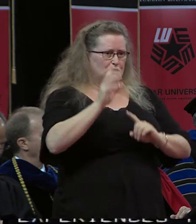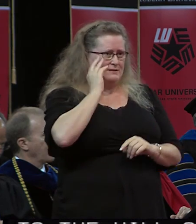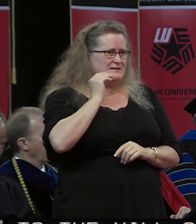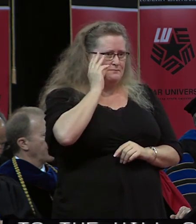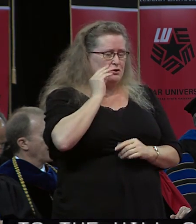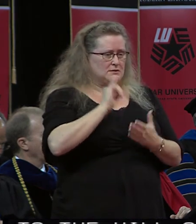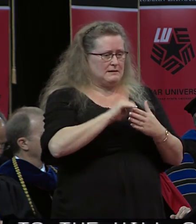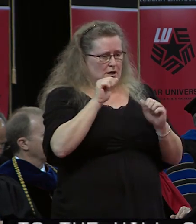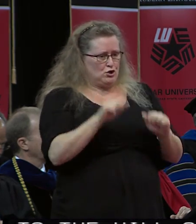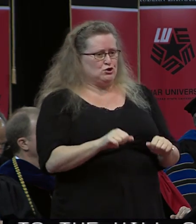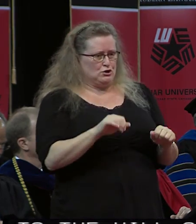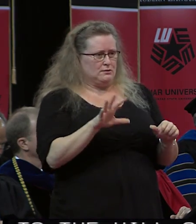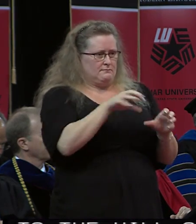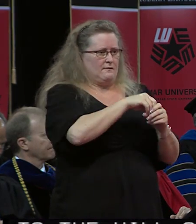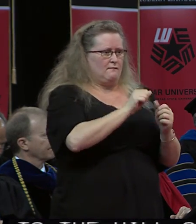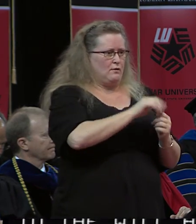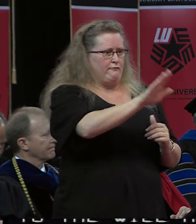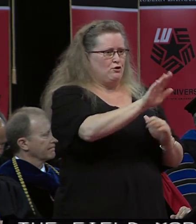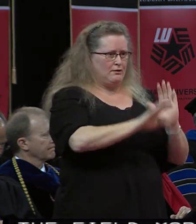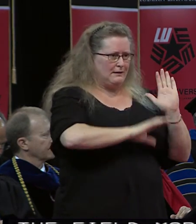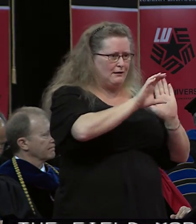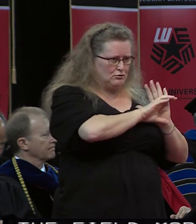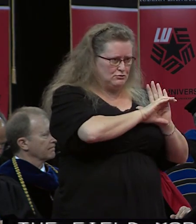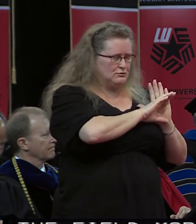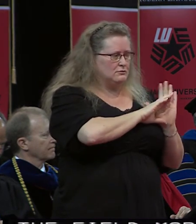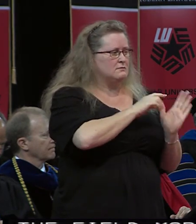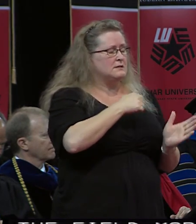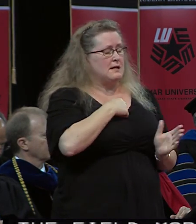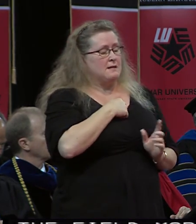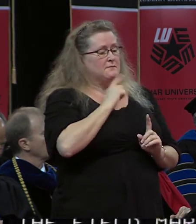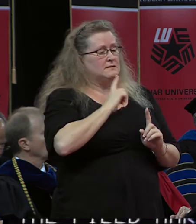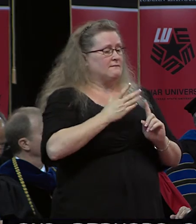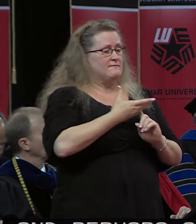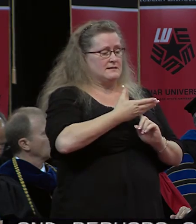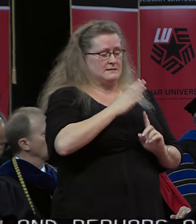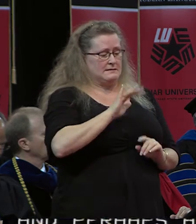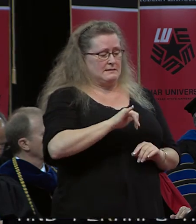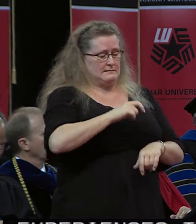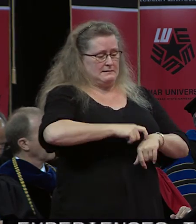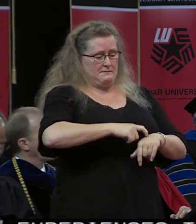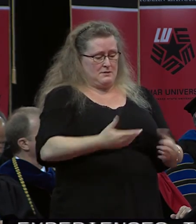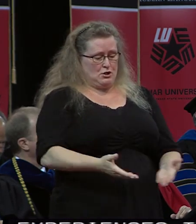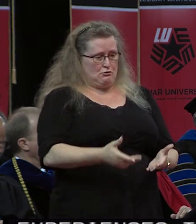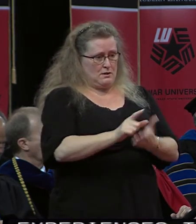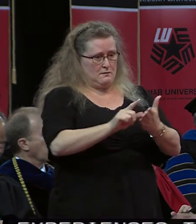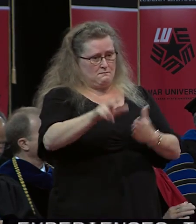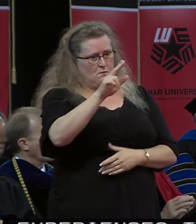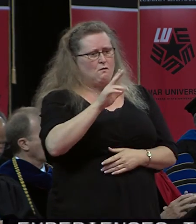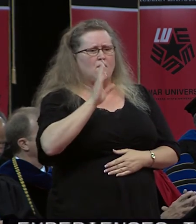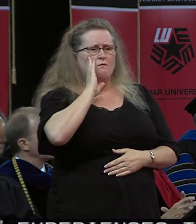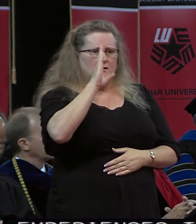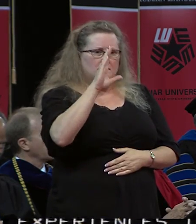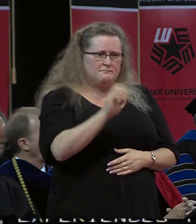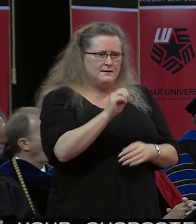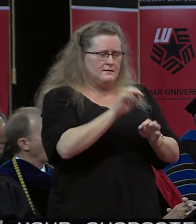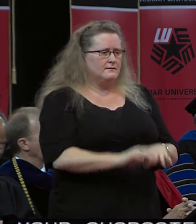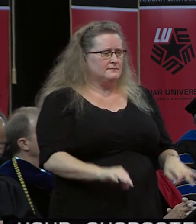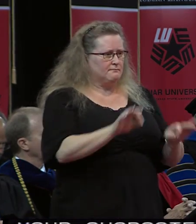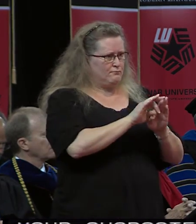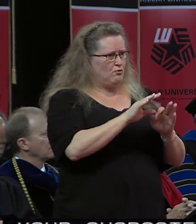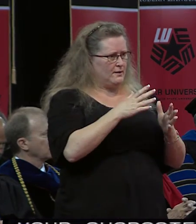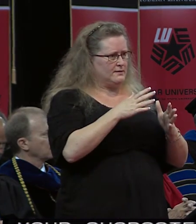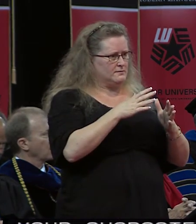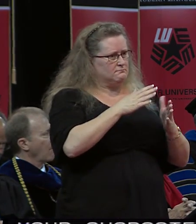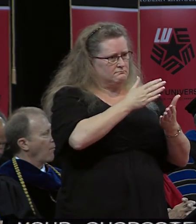to your character, I am convinced that the time here at Lamar University will be a defining part of your